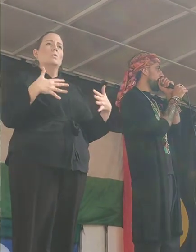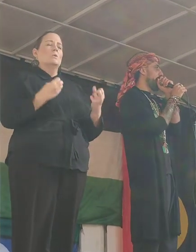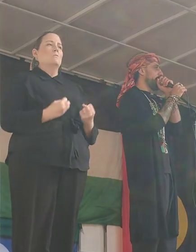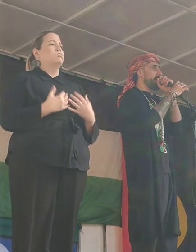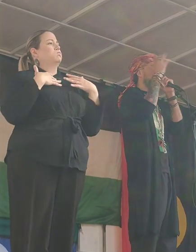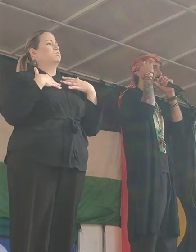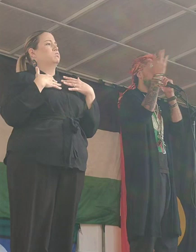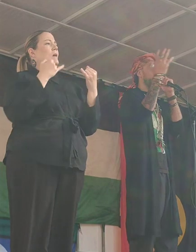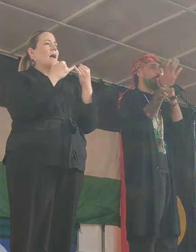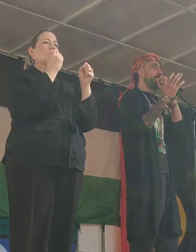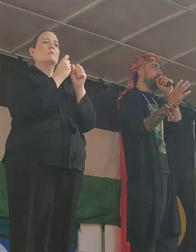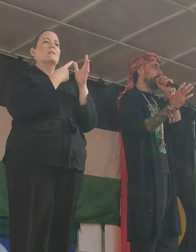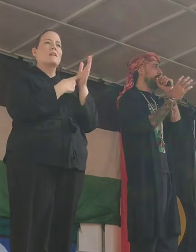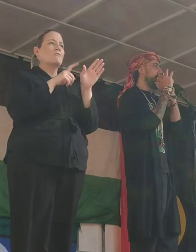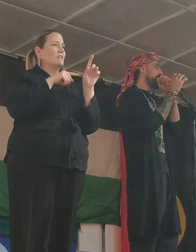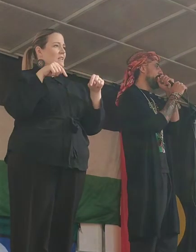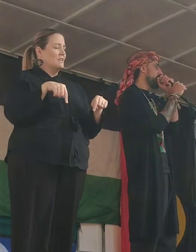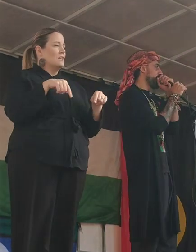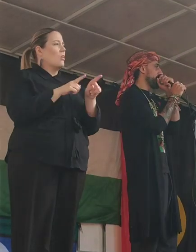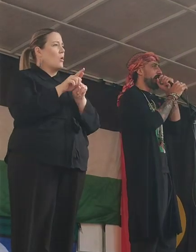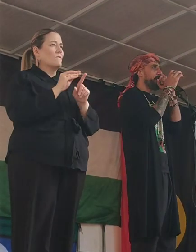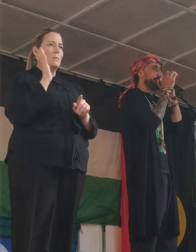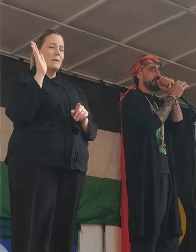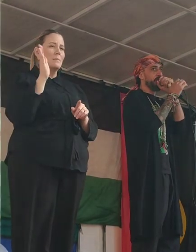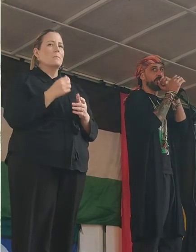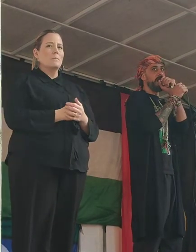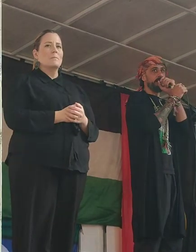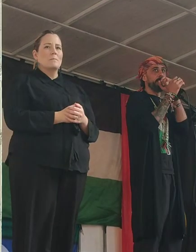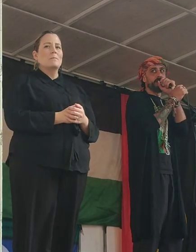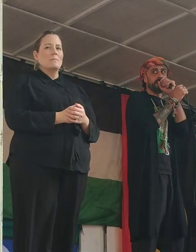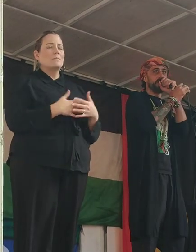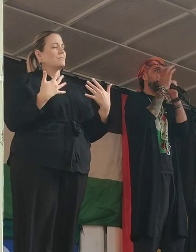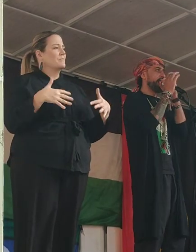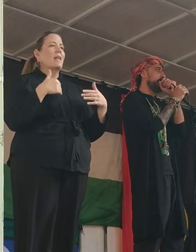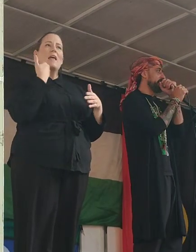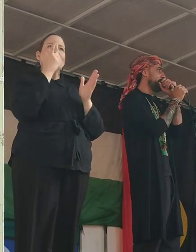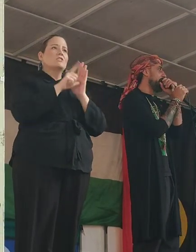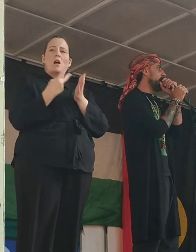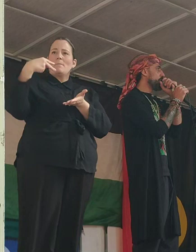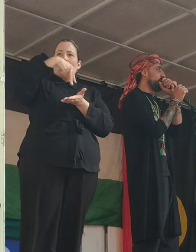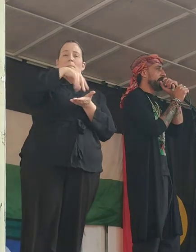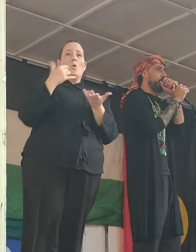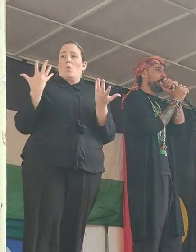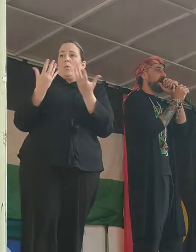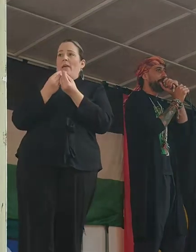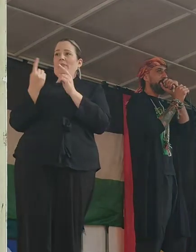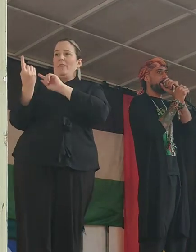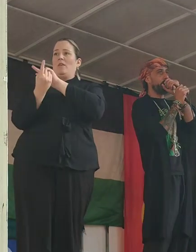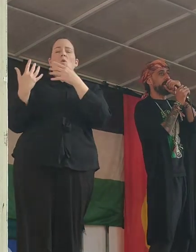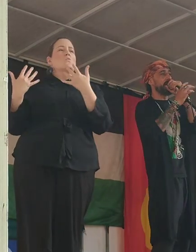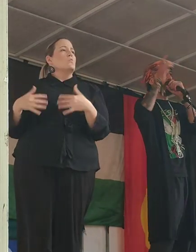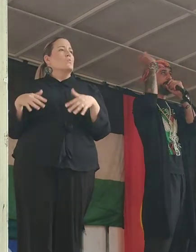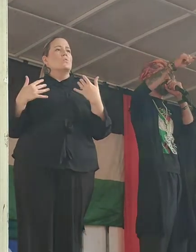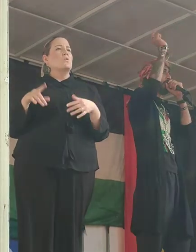Uncle Gary and to learn from him and take the messages every single time we come on the stage of 300 to keep going and fight the